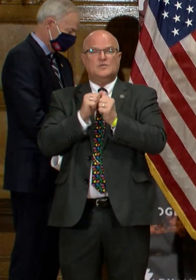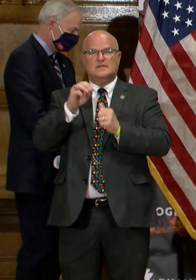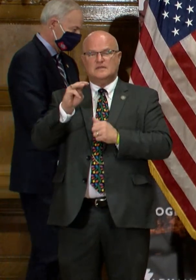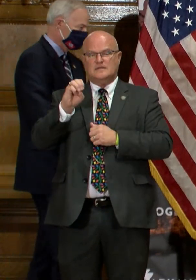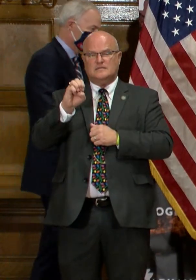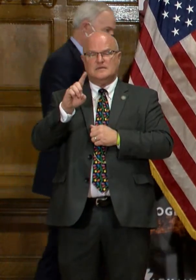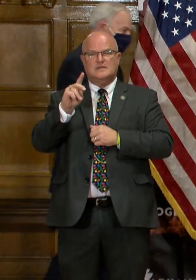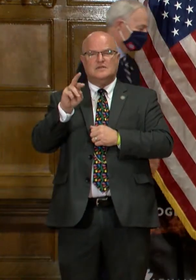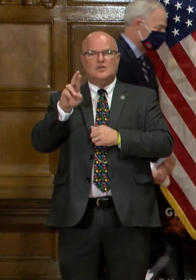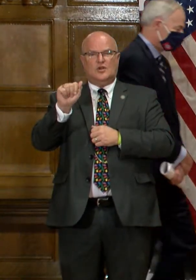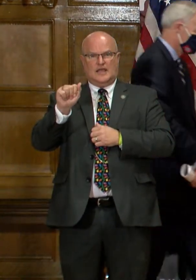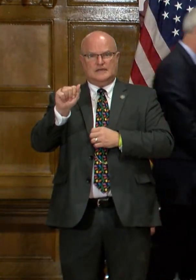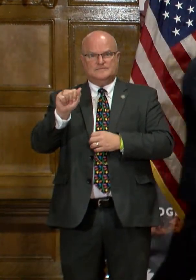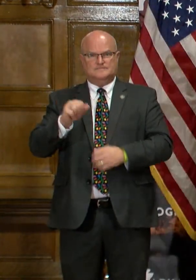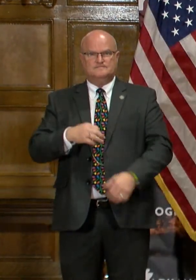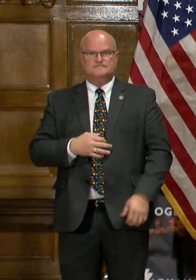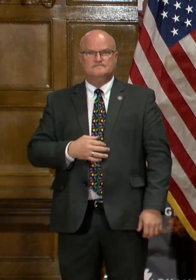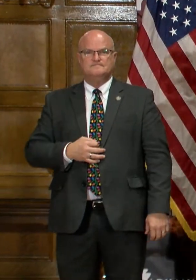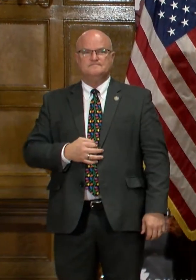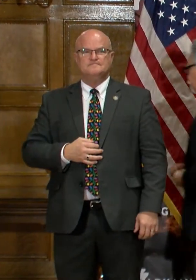Moderna.